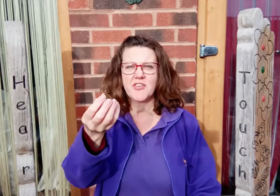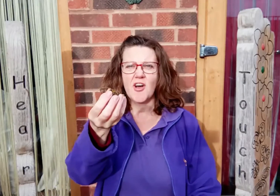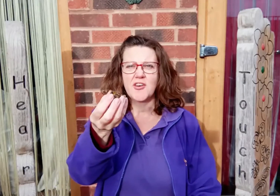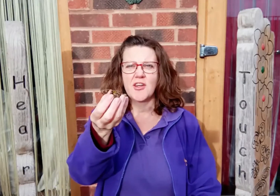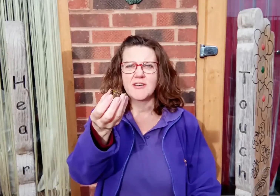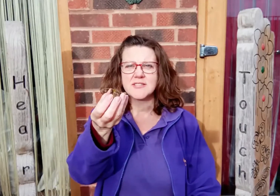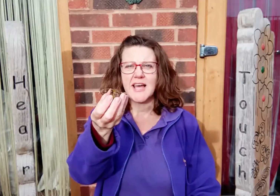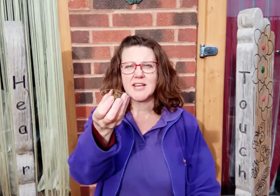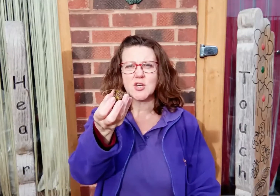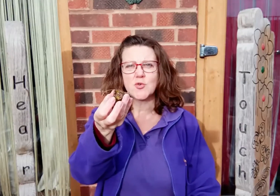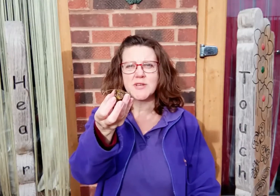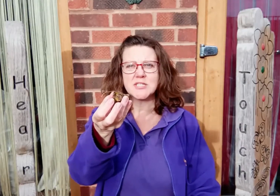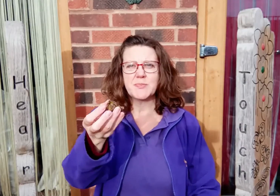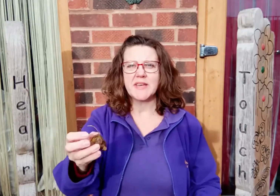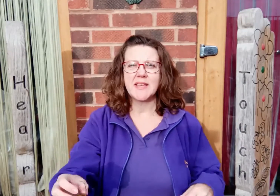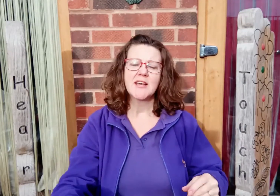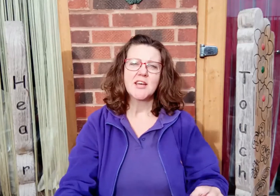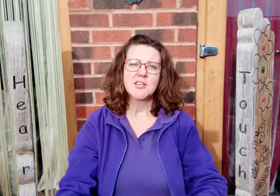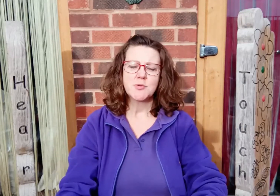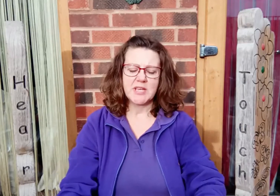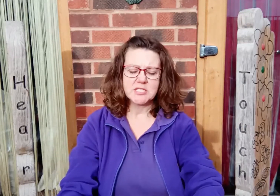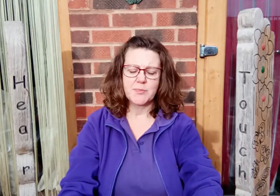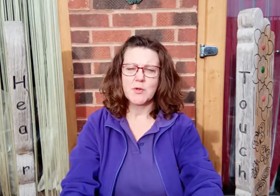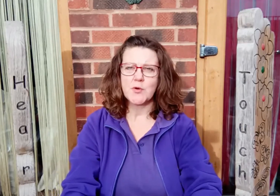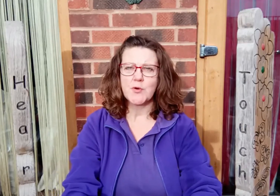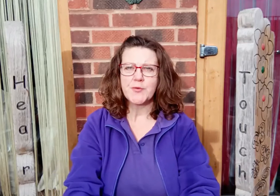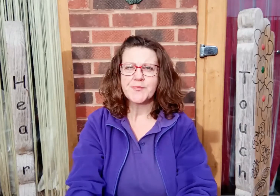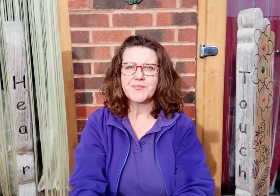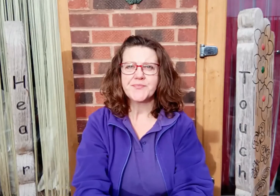are nice and crispy to explore.